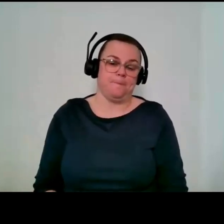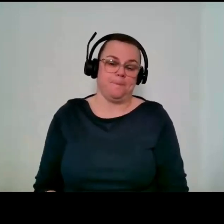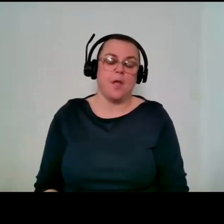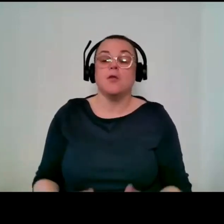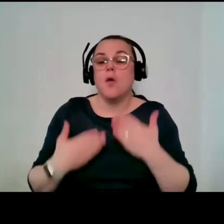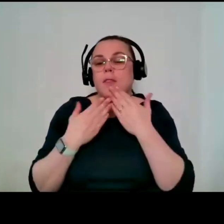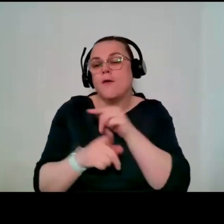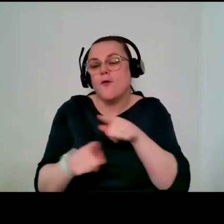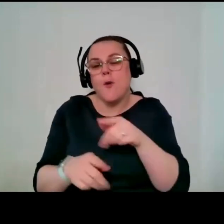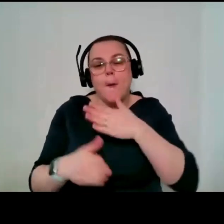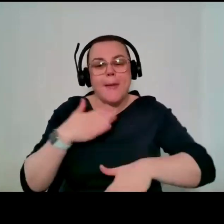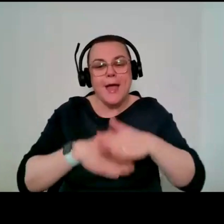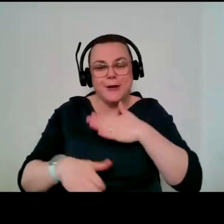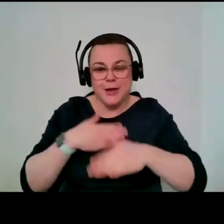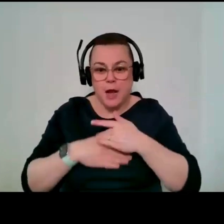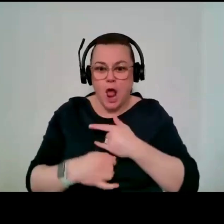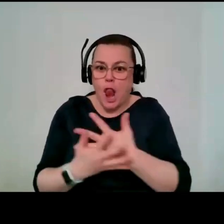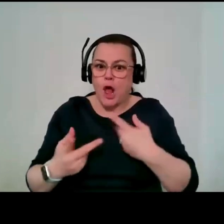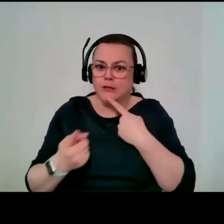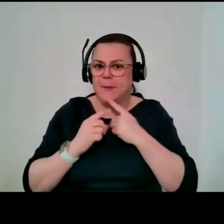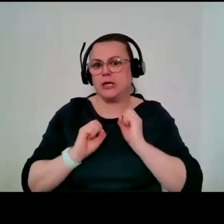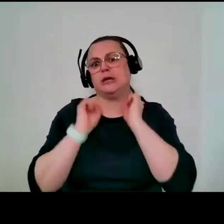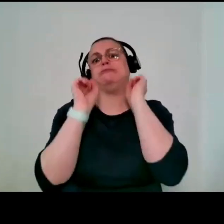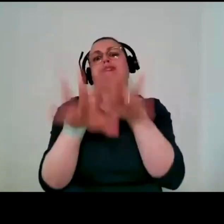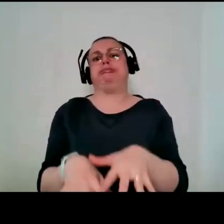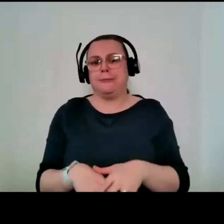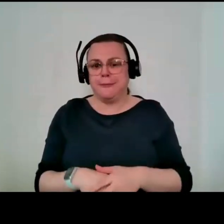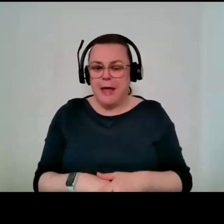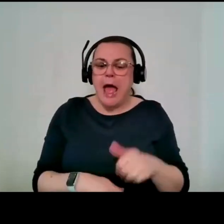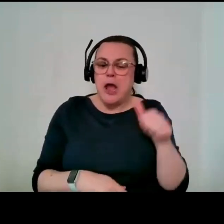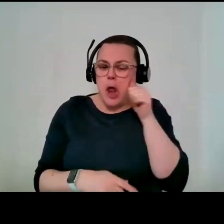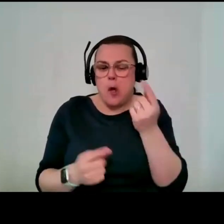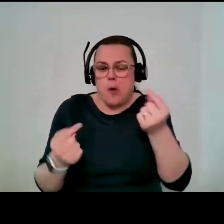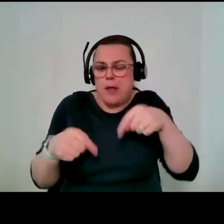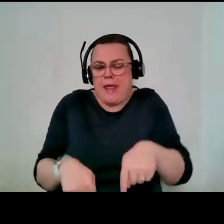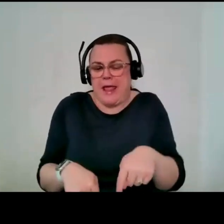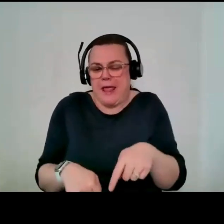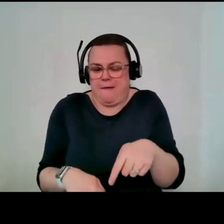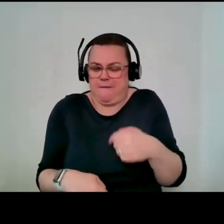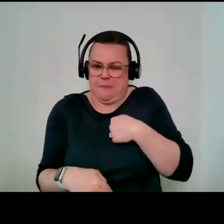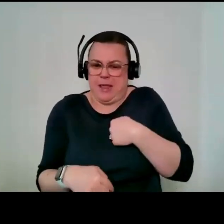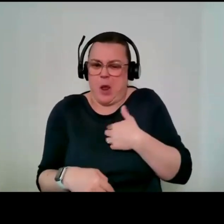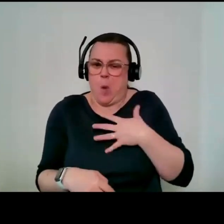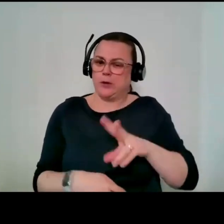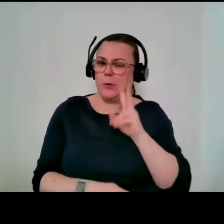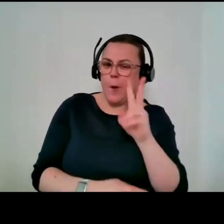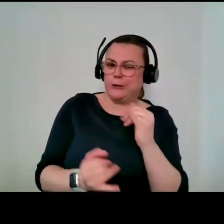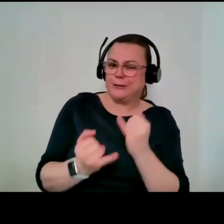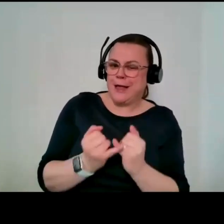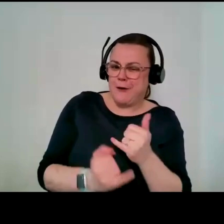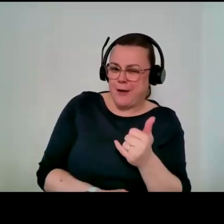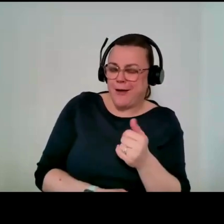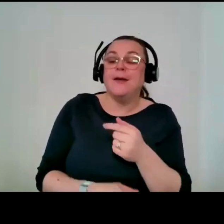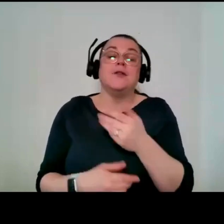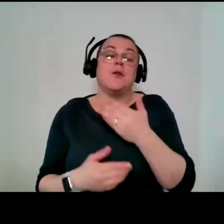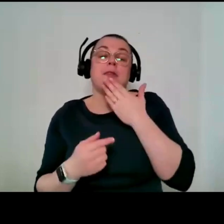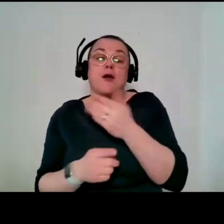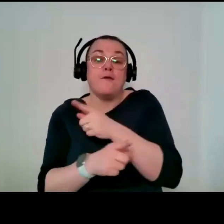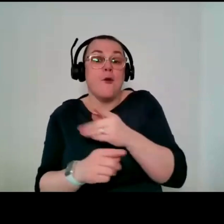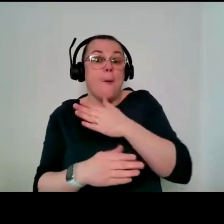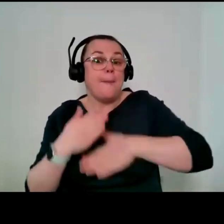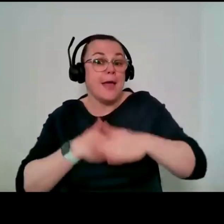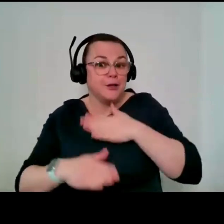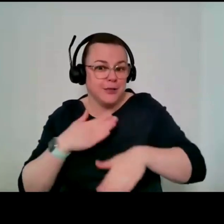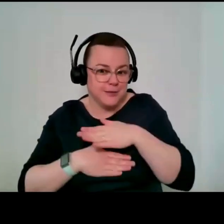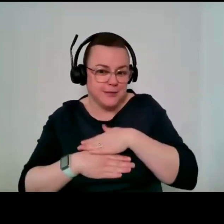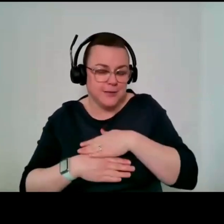much for your patience. That was a lot of talking at the start from me, and I know you're not here for me, you're here for Sarah. So thank you for your patience. And